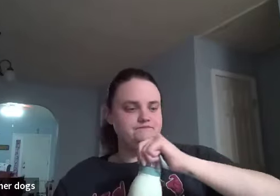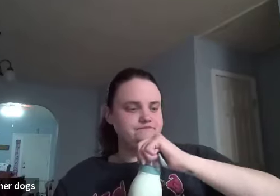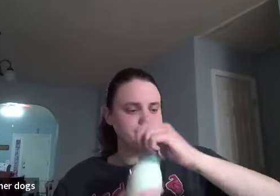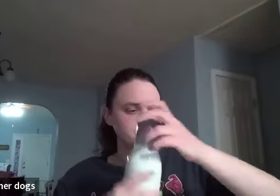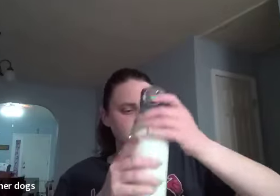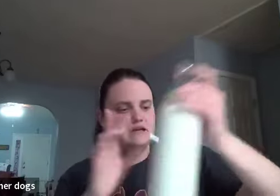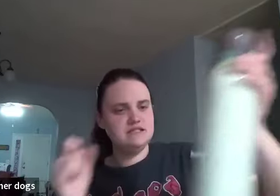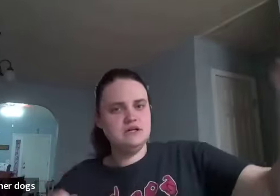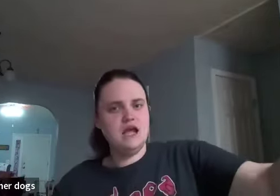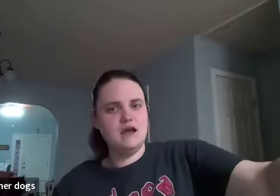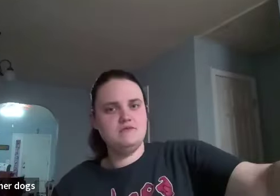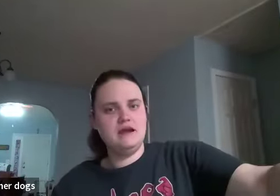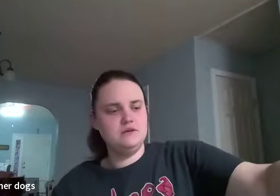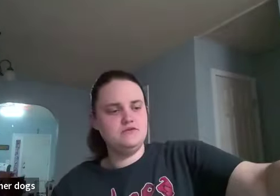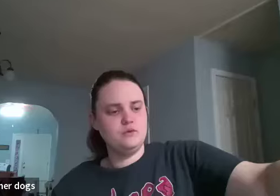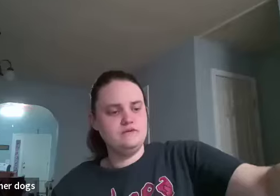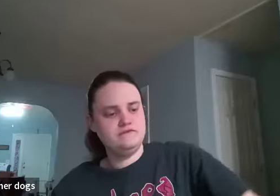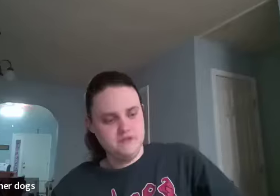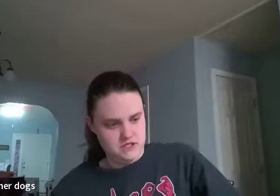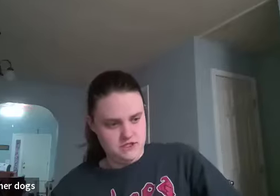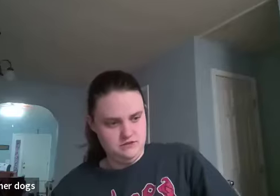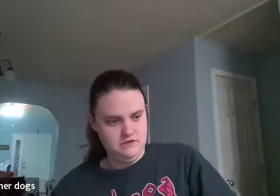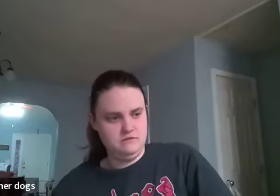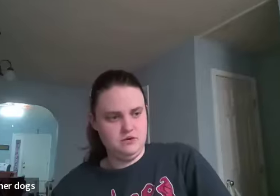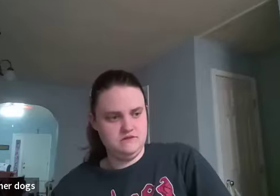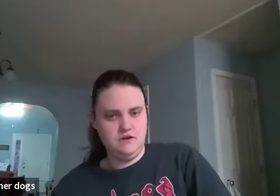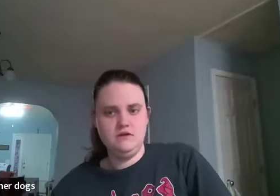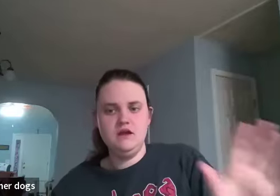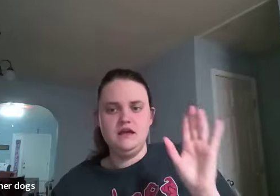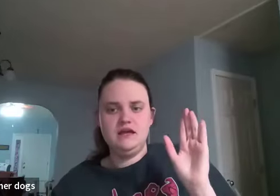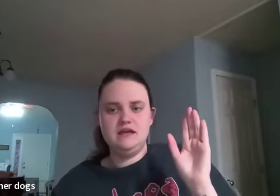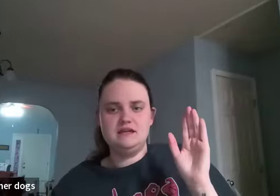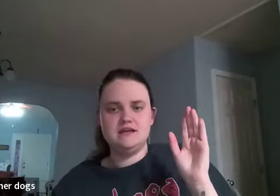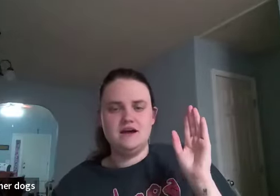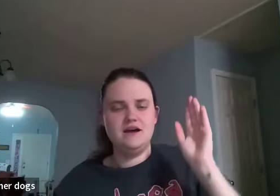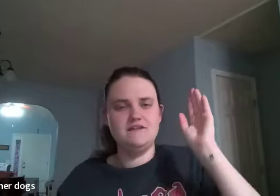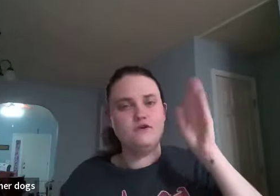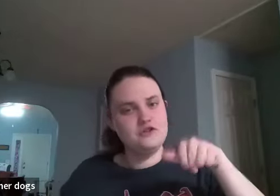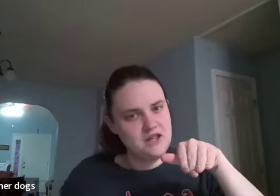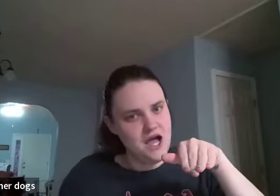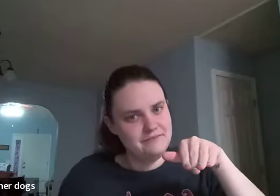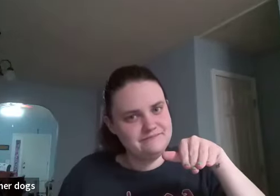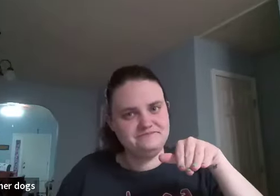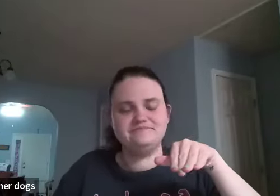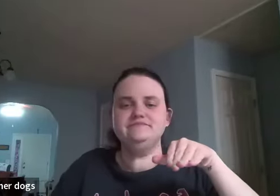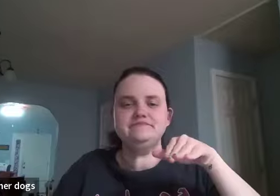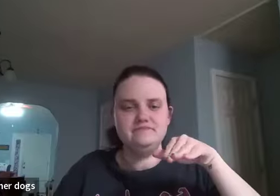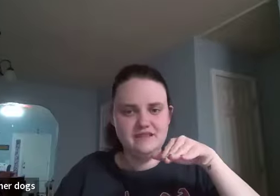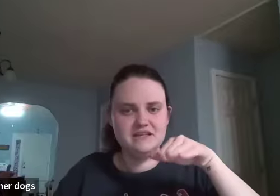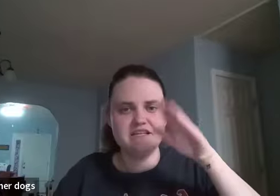Um, I did want to add right here before we finish with most of all is 4th of July. Because I